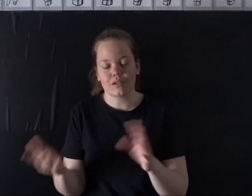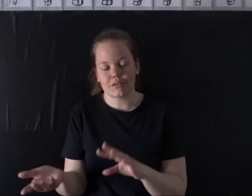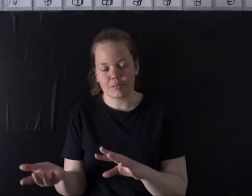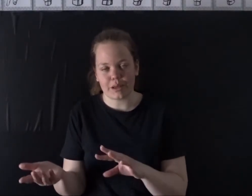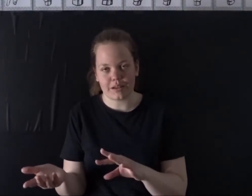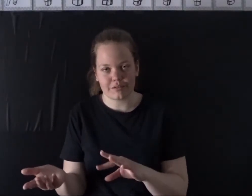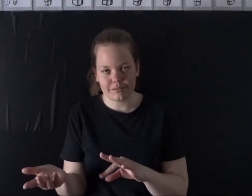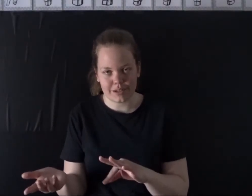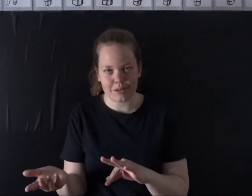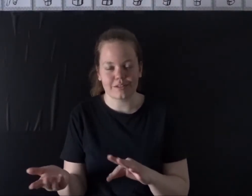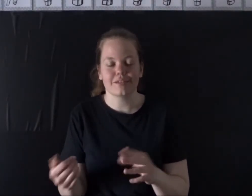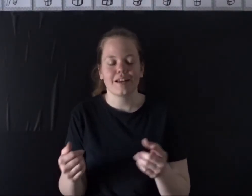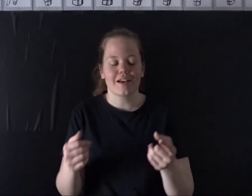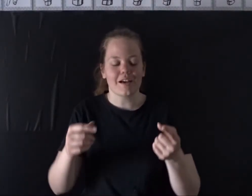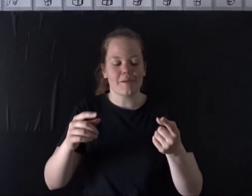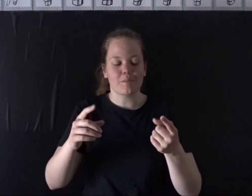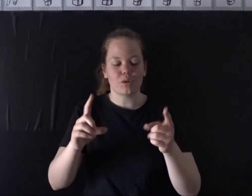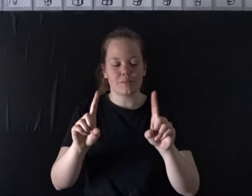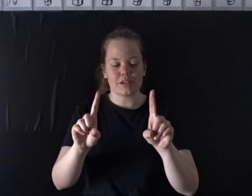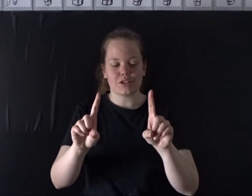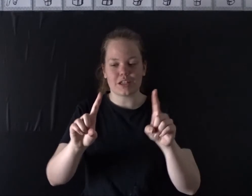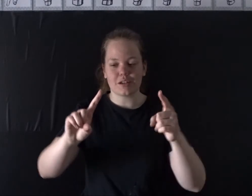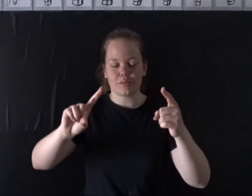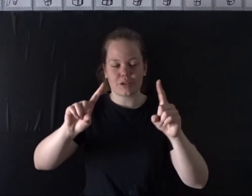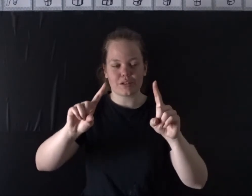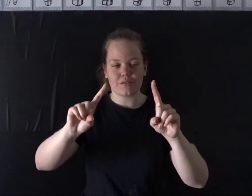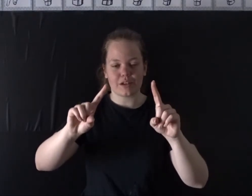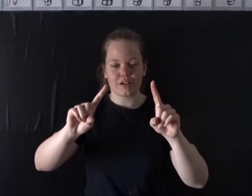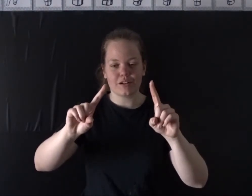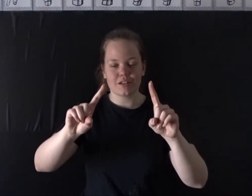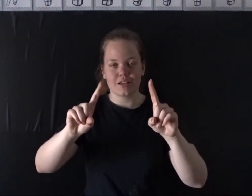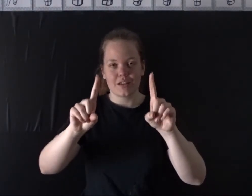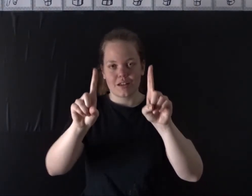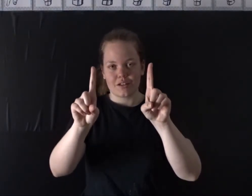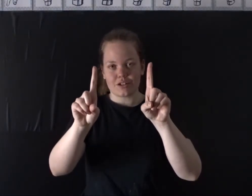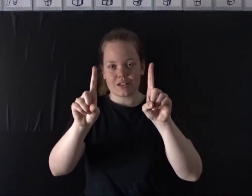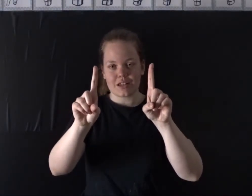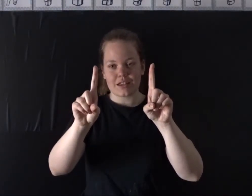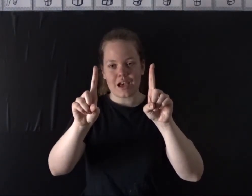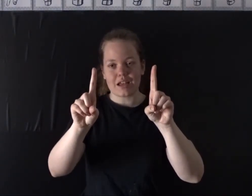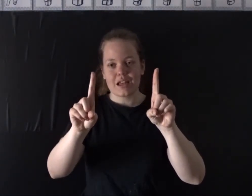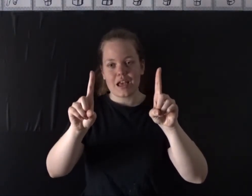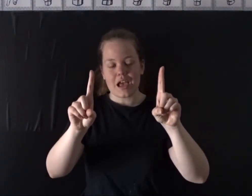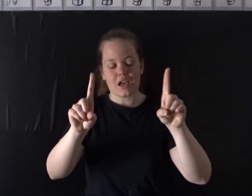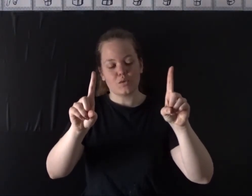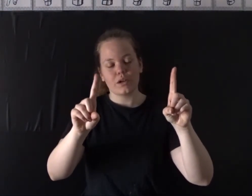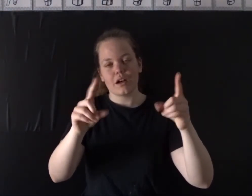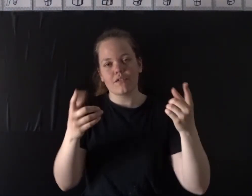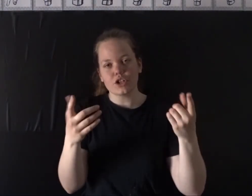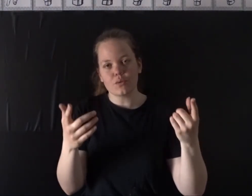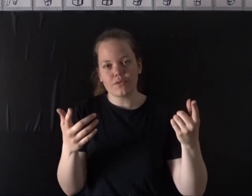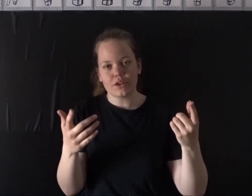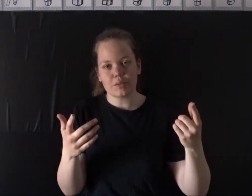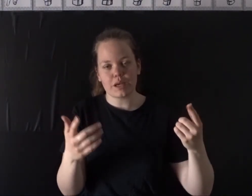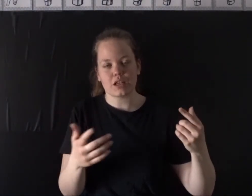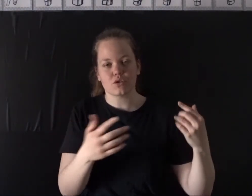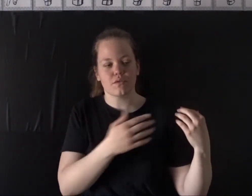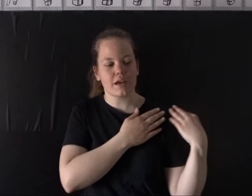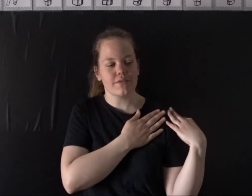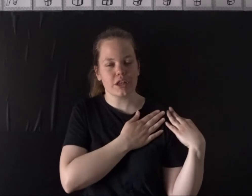or pain, would be to take your pointer fingers, just like that, and wherever you feel the pain. So if I felt the